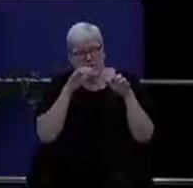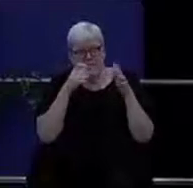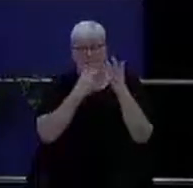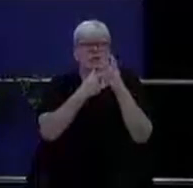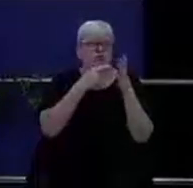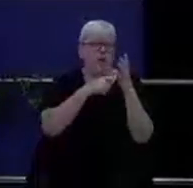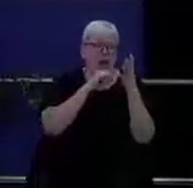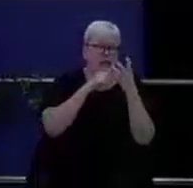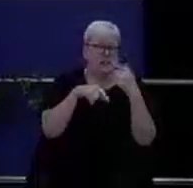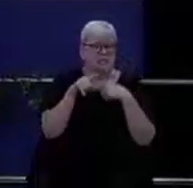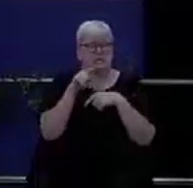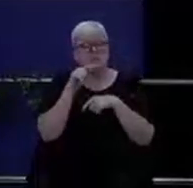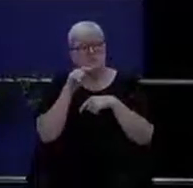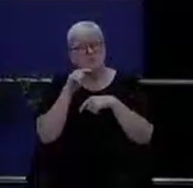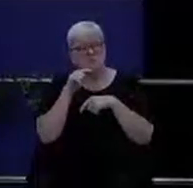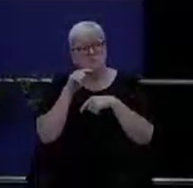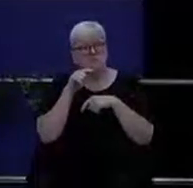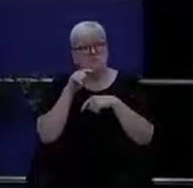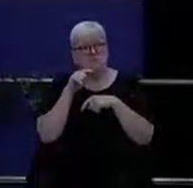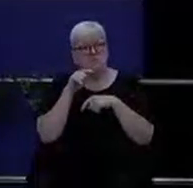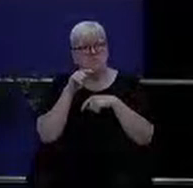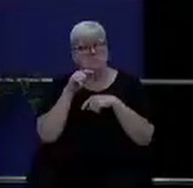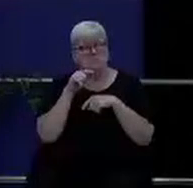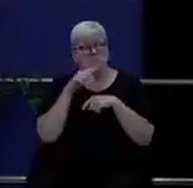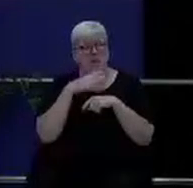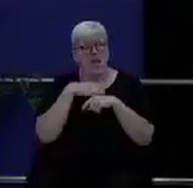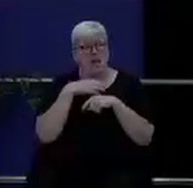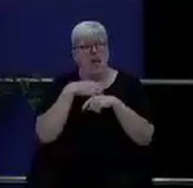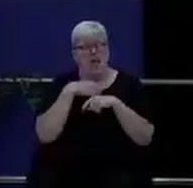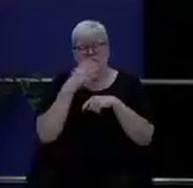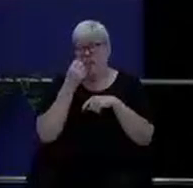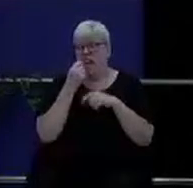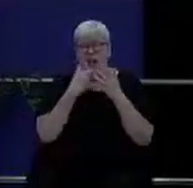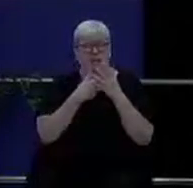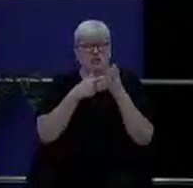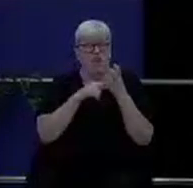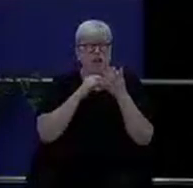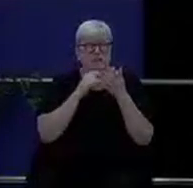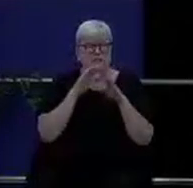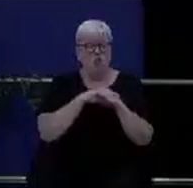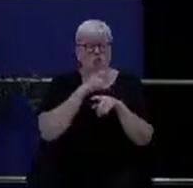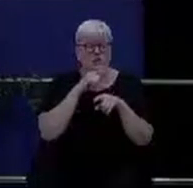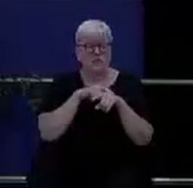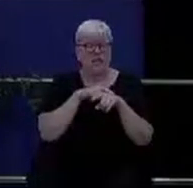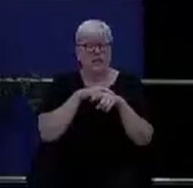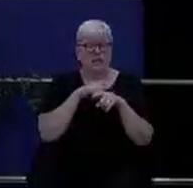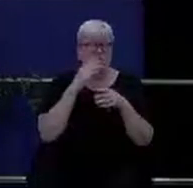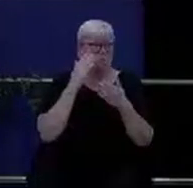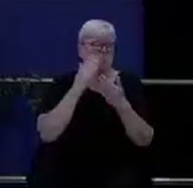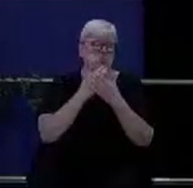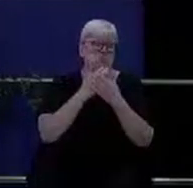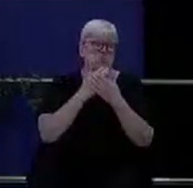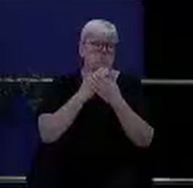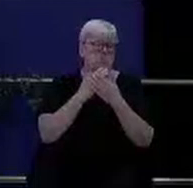you know, we had pet rats for a long time, and observing them and the corvids and whatever